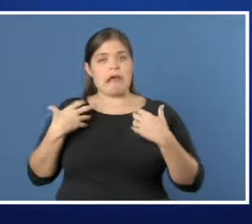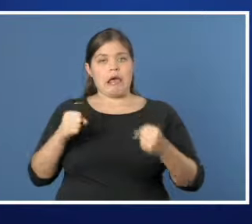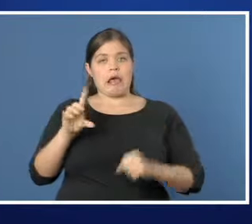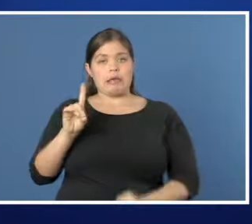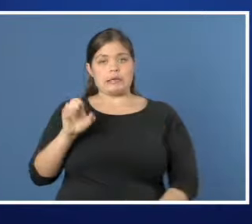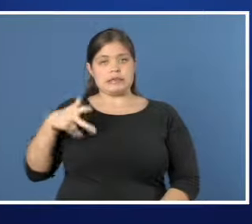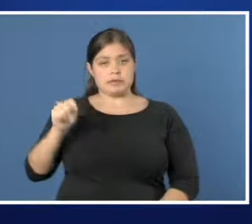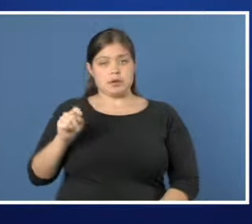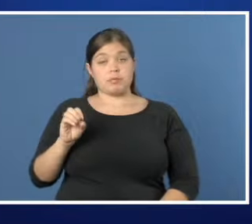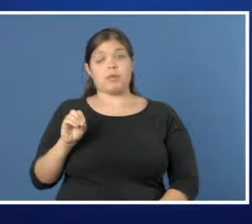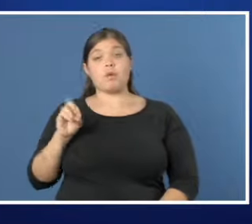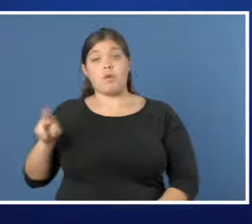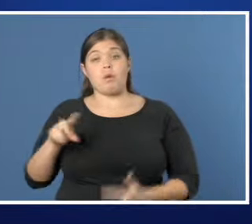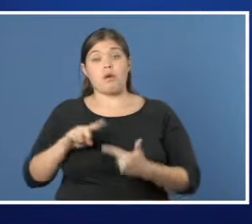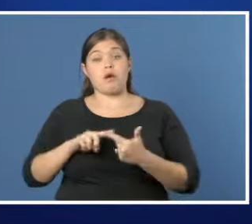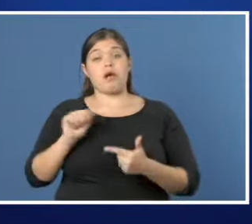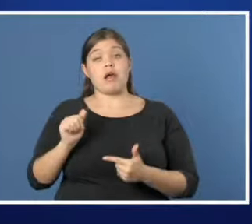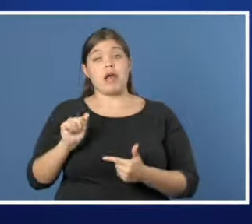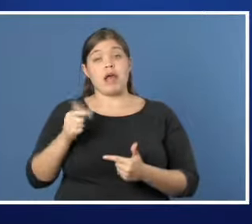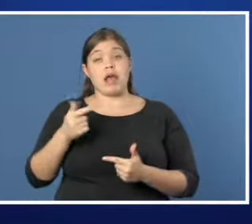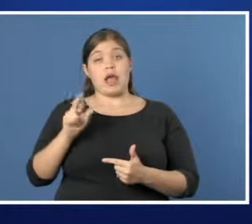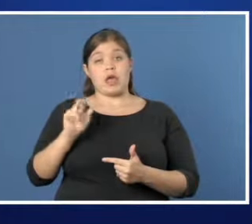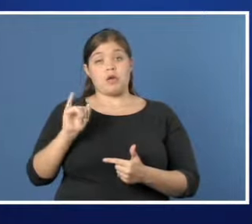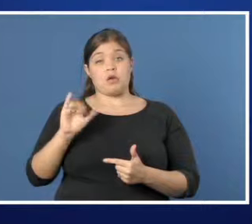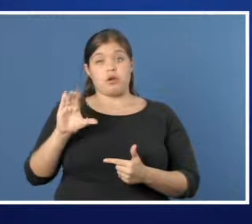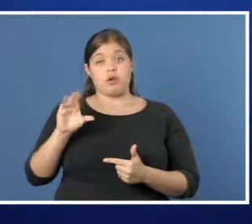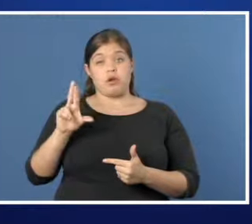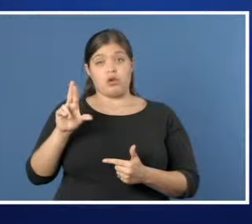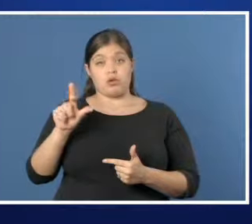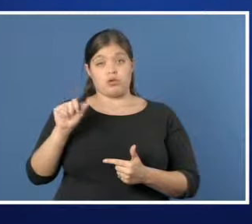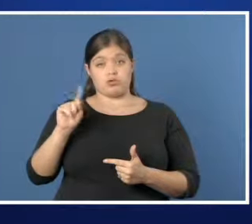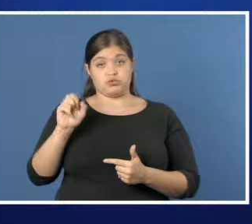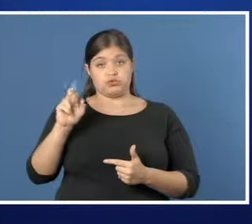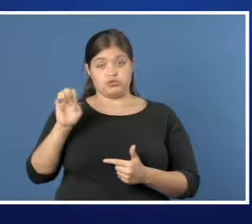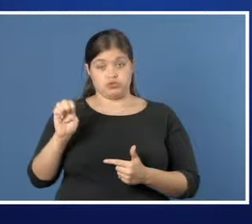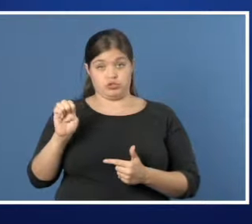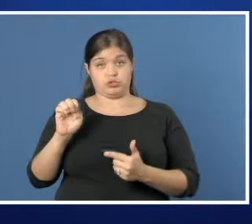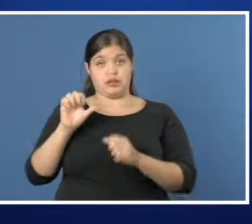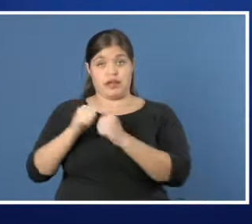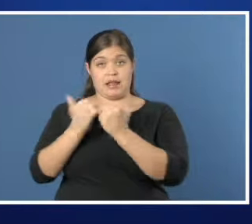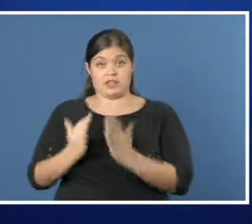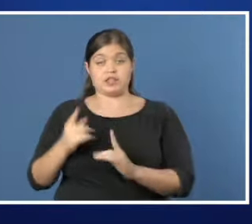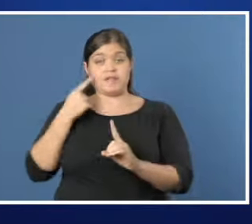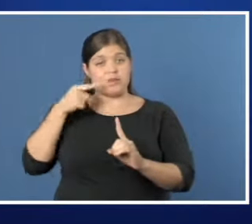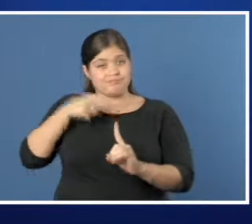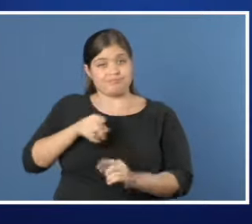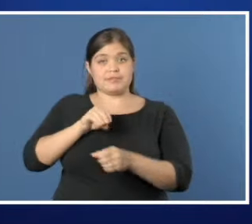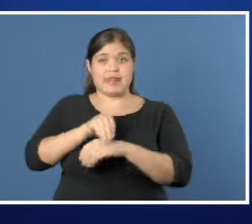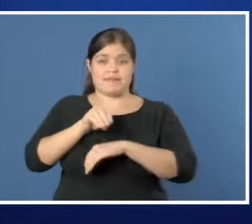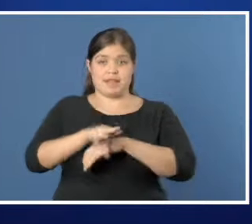state, health department, or agricultural extension agent for specific advice.